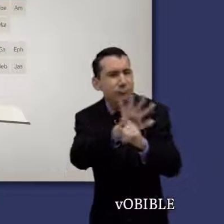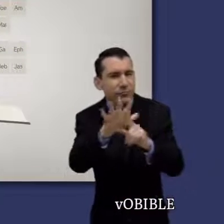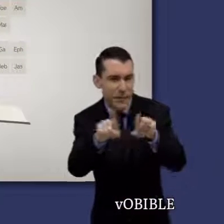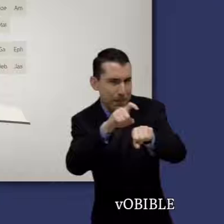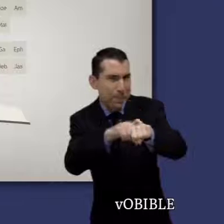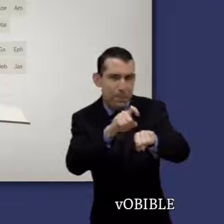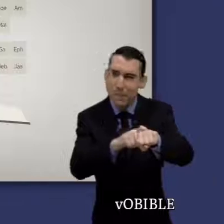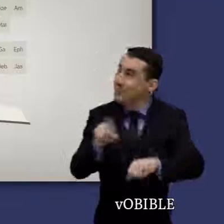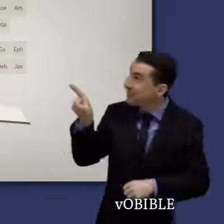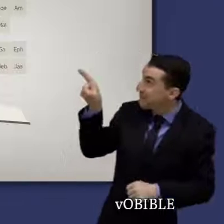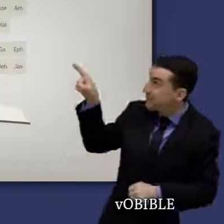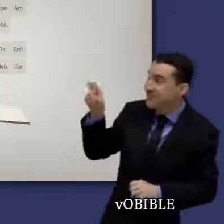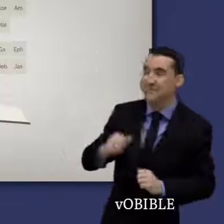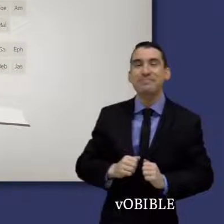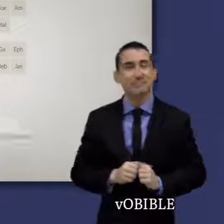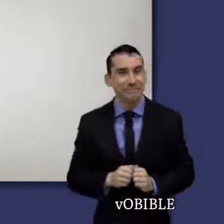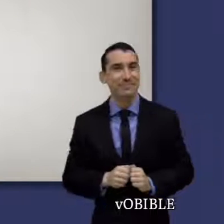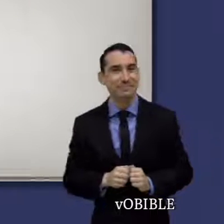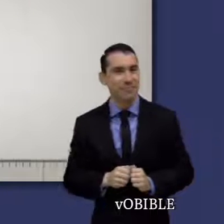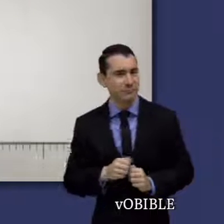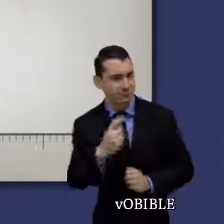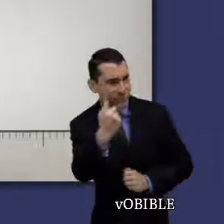the oldest books in the Bible.